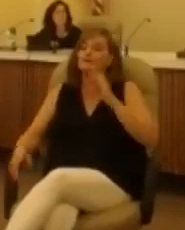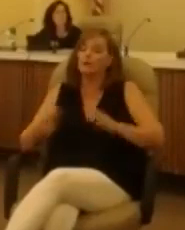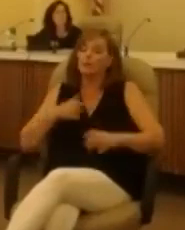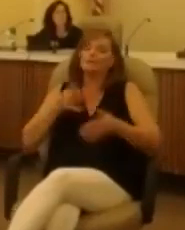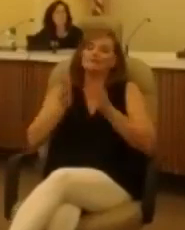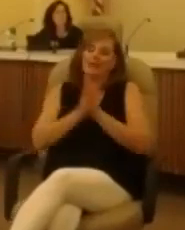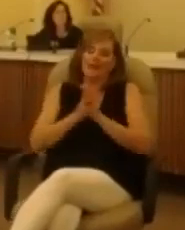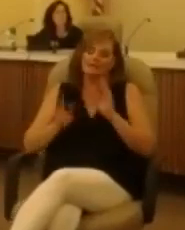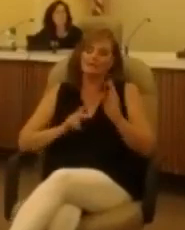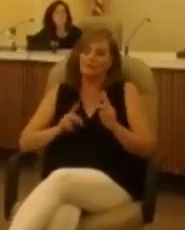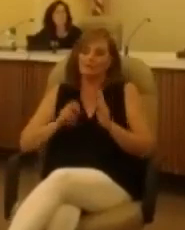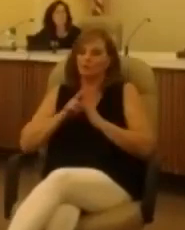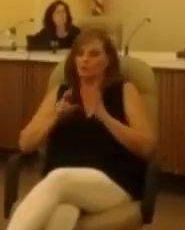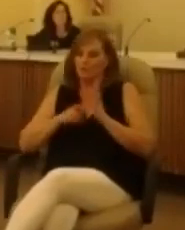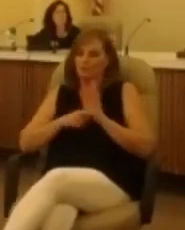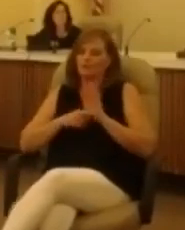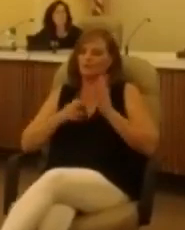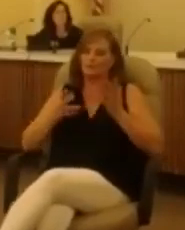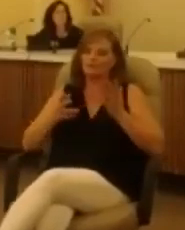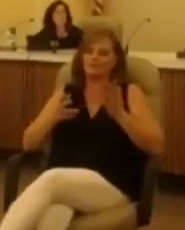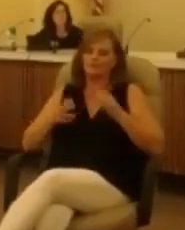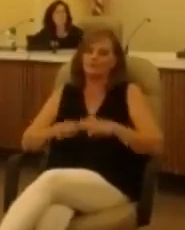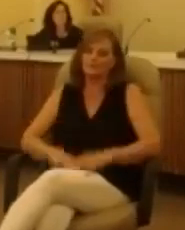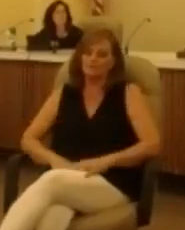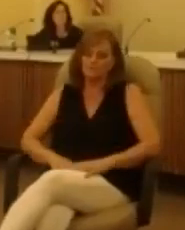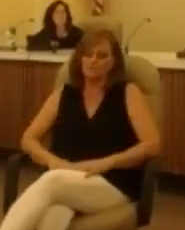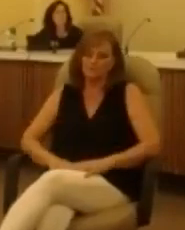to register. We're basically,